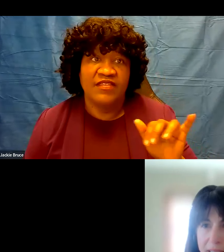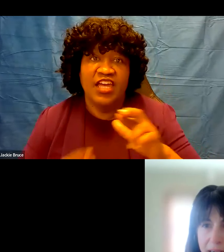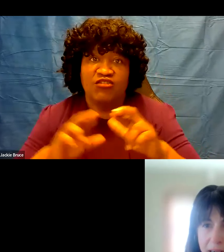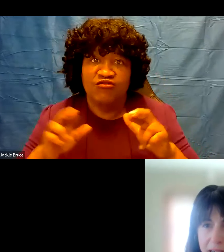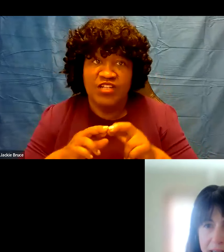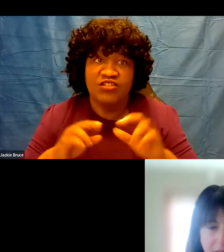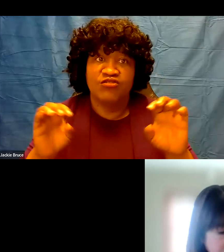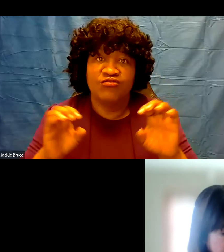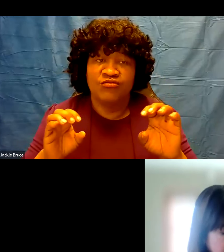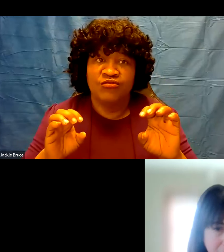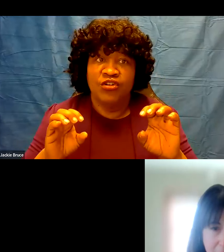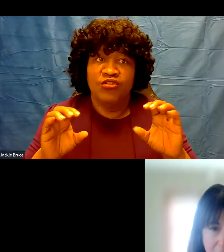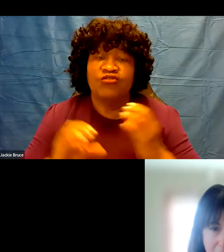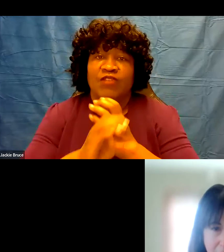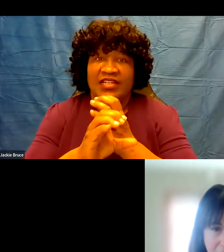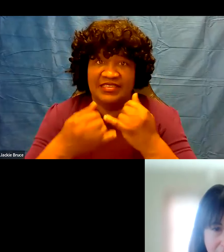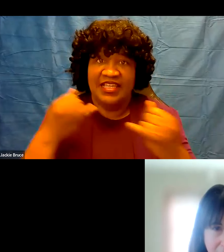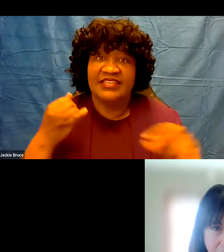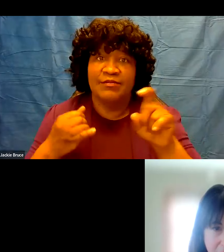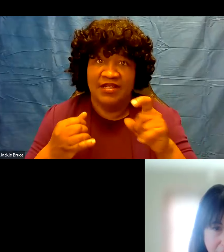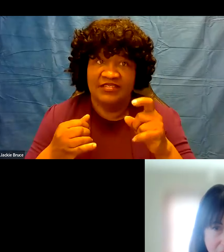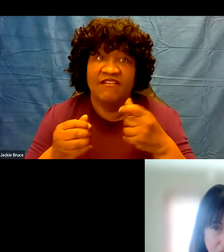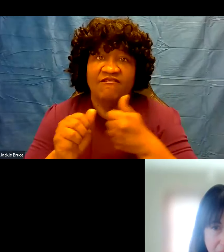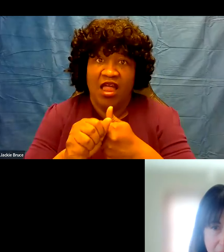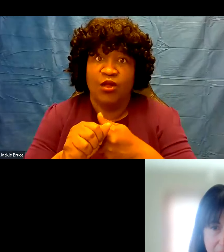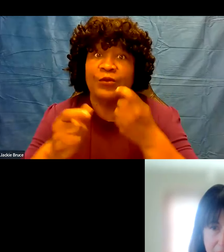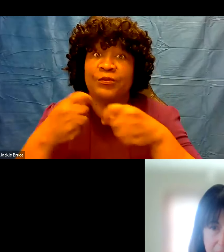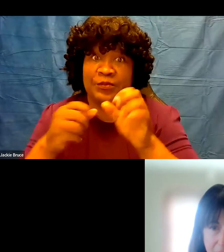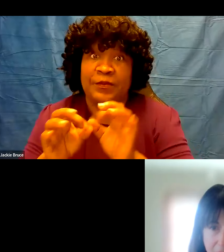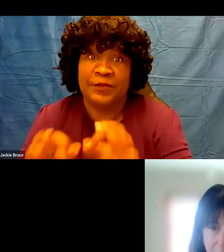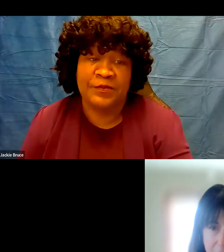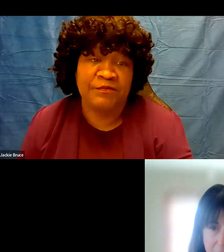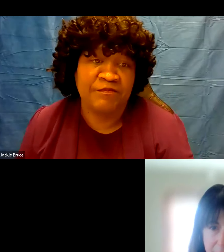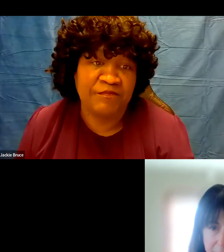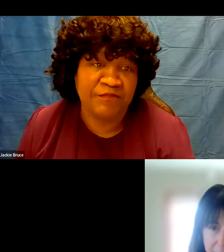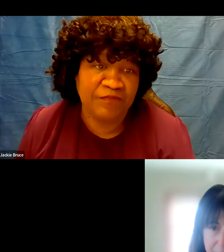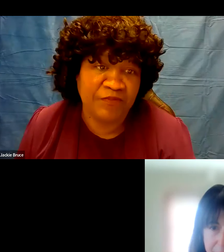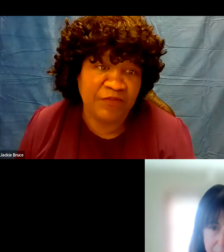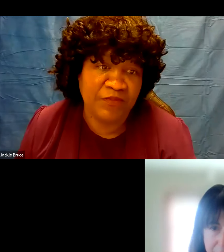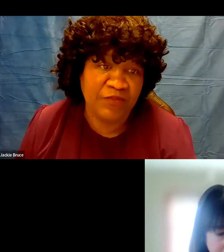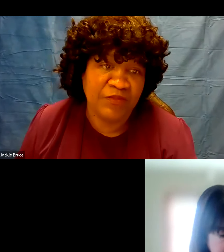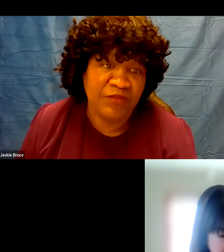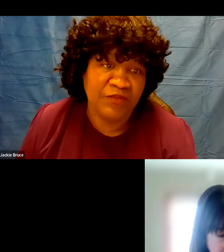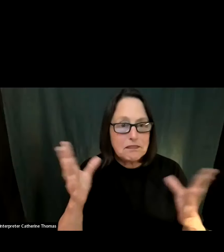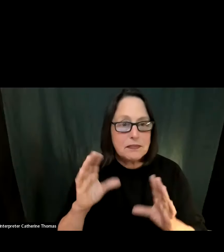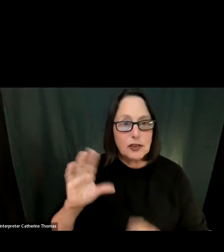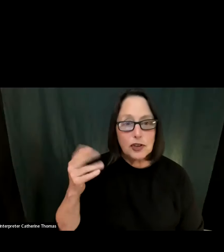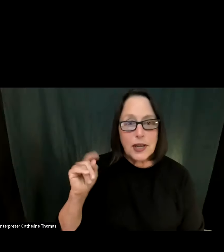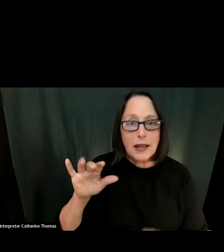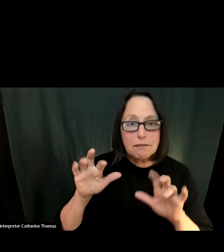crisis lines in 988 need to follow. Put that in the chat to everyone.